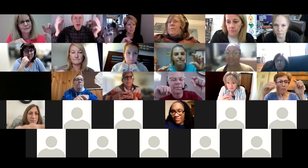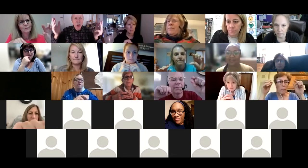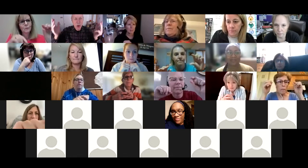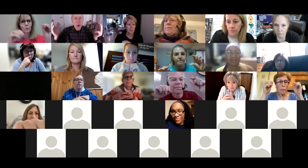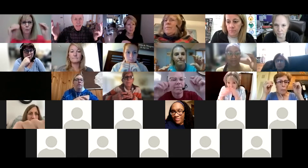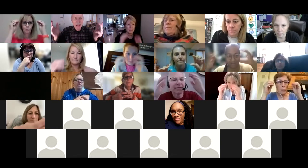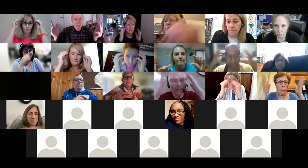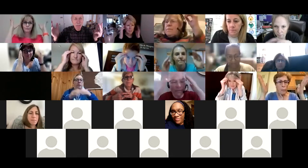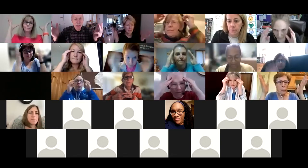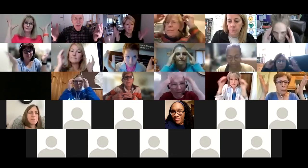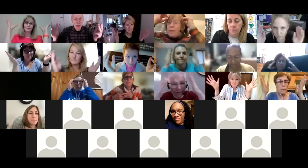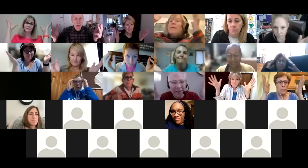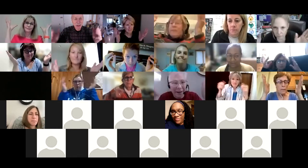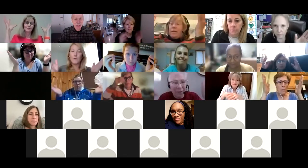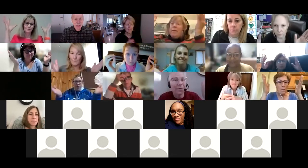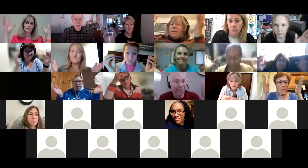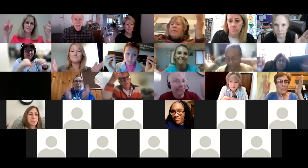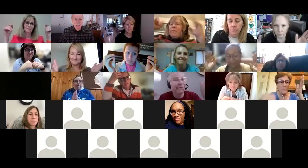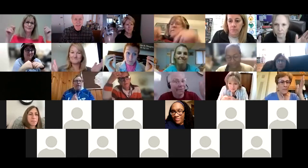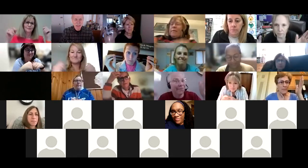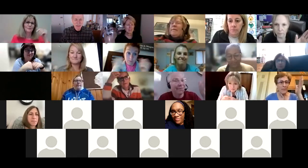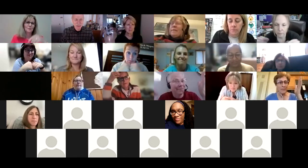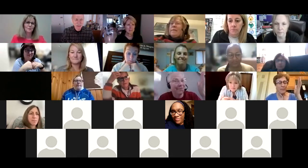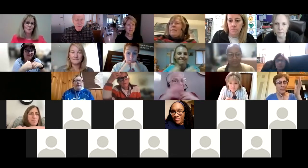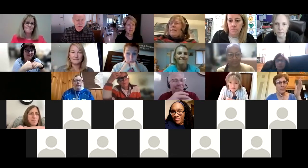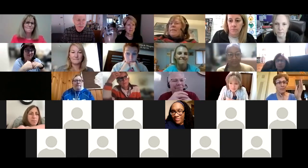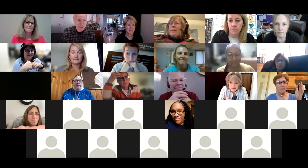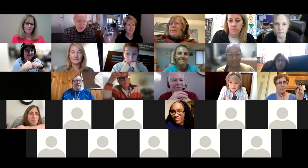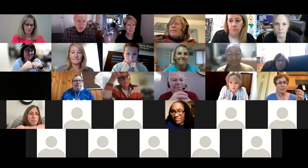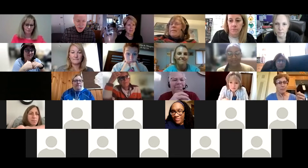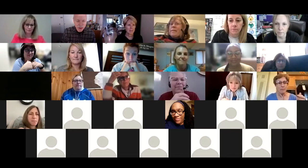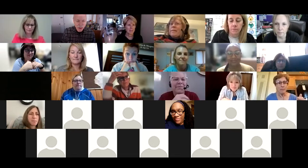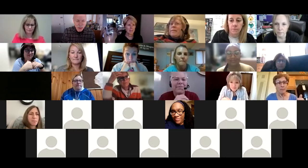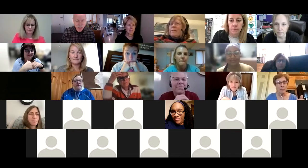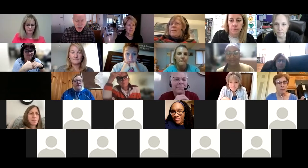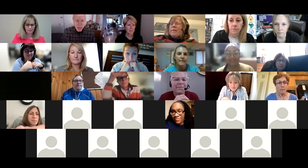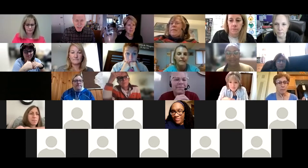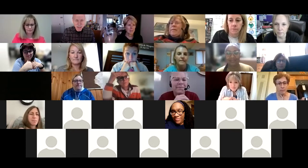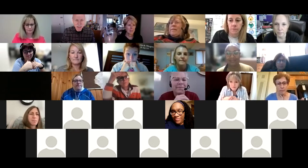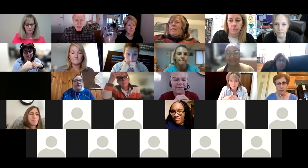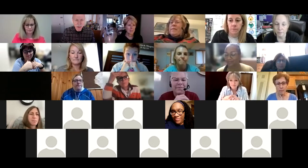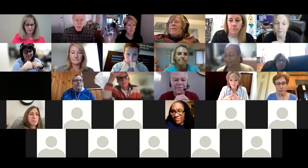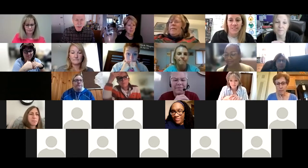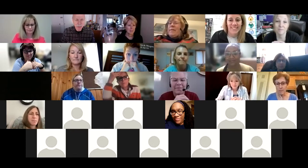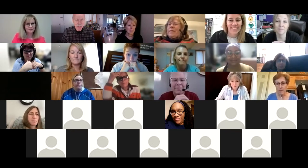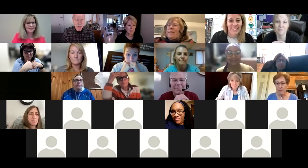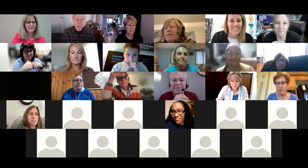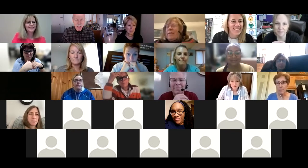oh, yeah, I've been there, coach. Look at this. Dorothy Bach, I see that you're really paying attention.